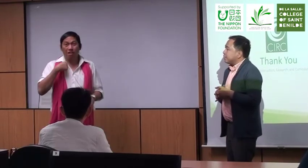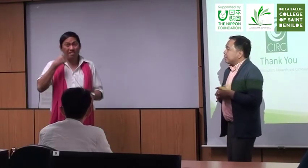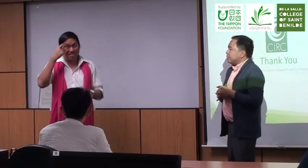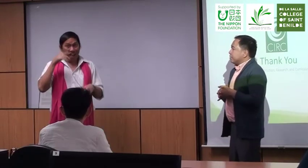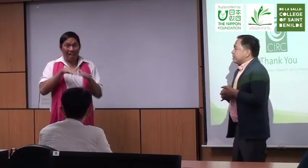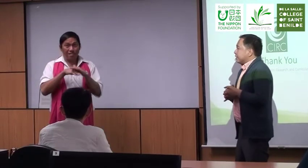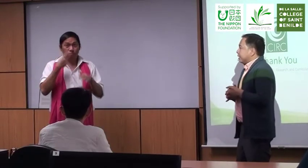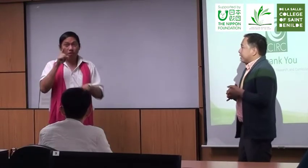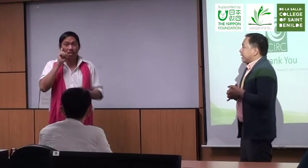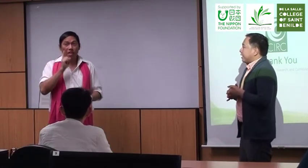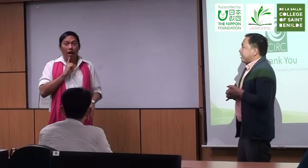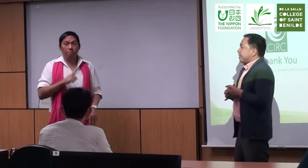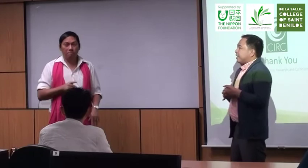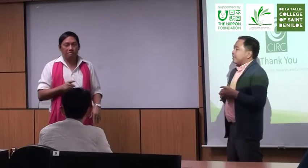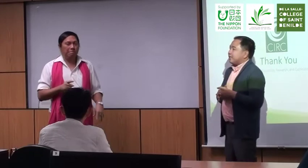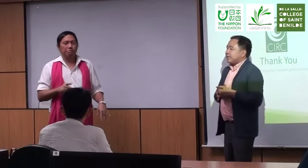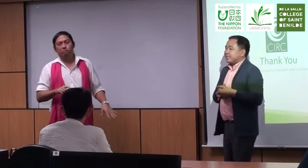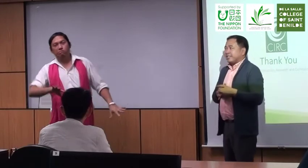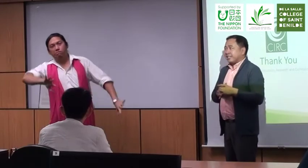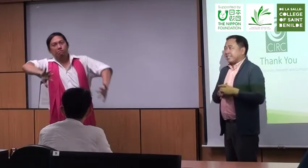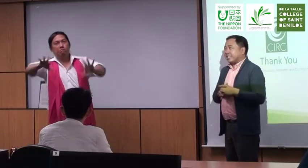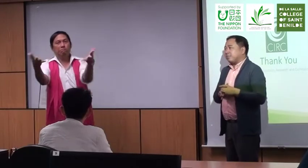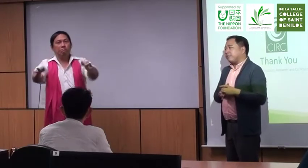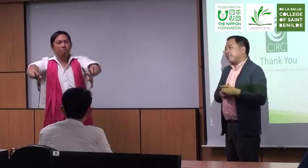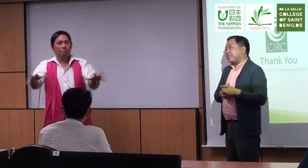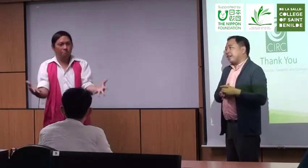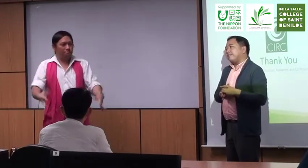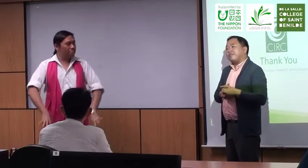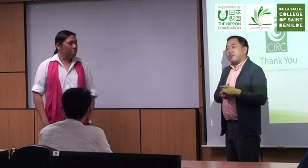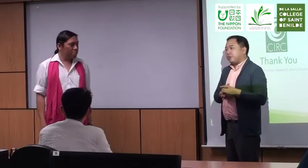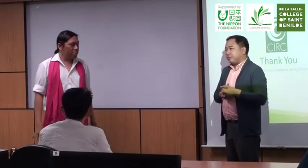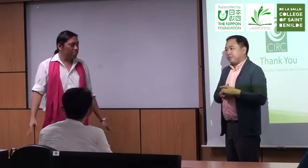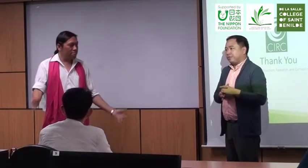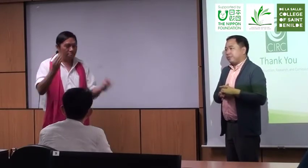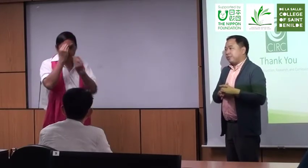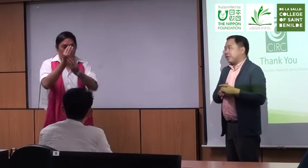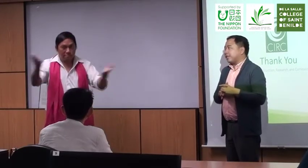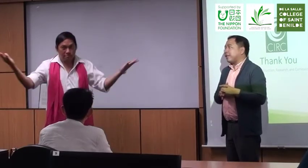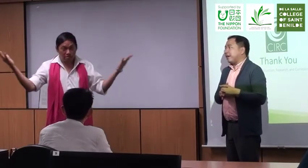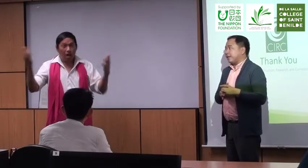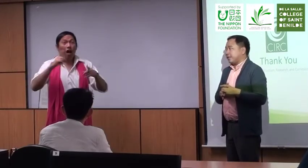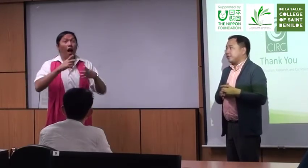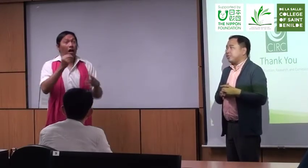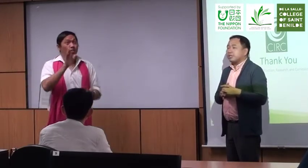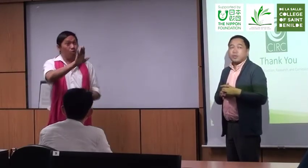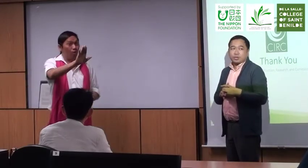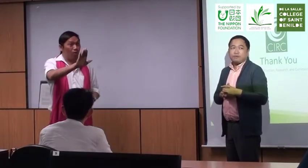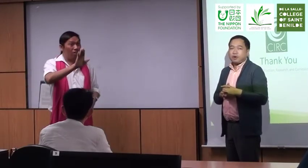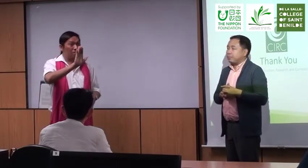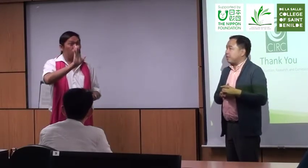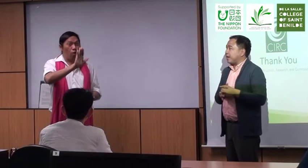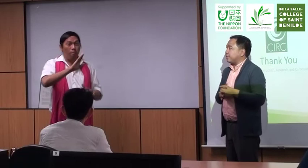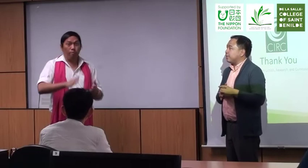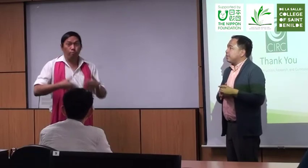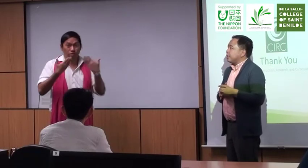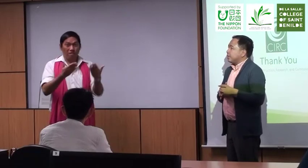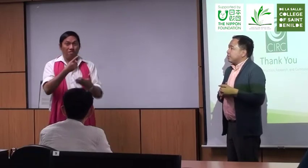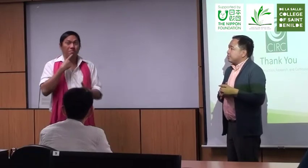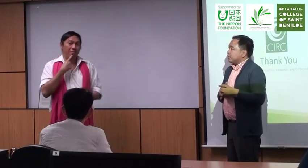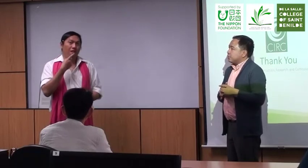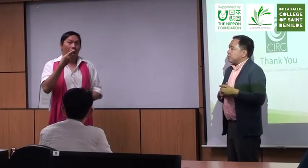And I think, is it accessible for the deaf? No. not entirely. So just want to inform you